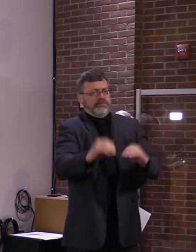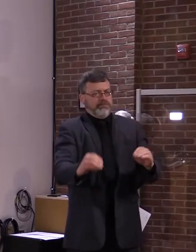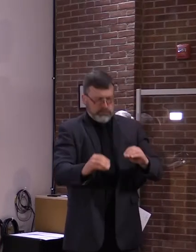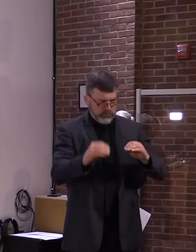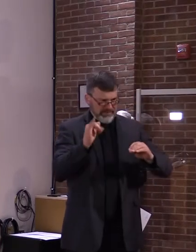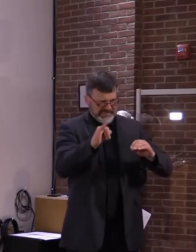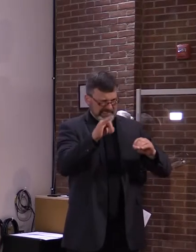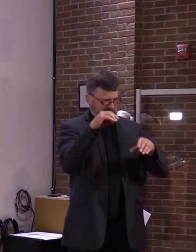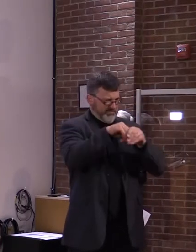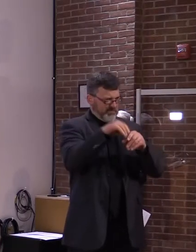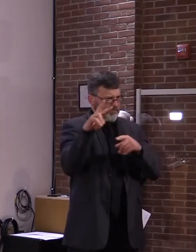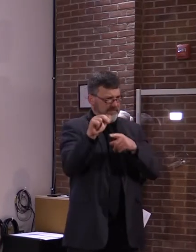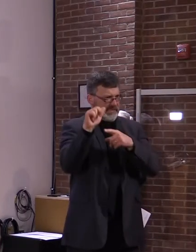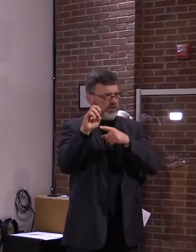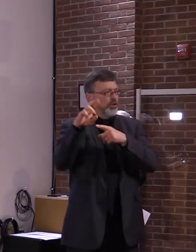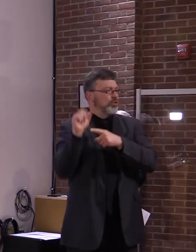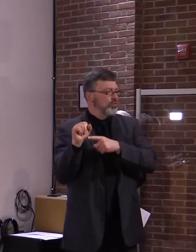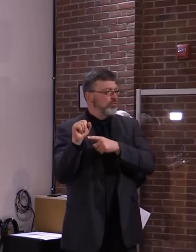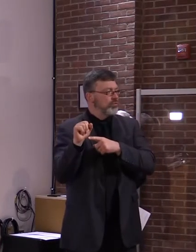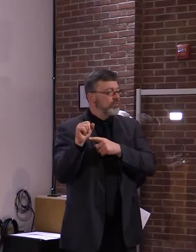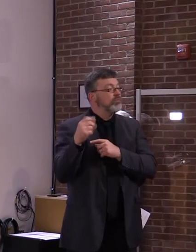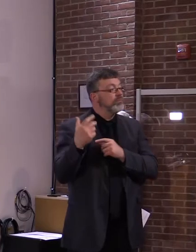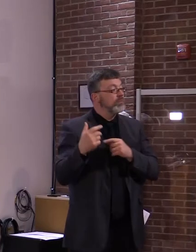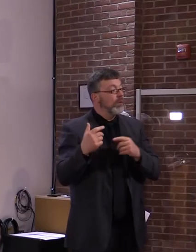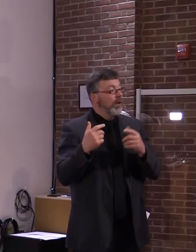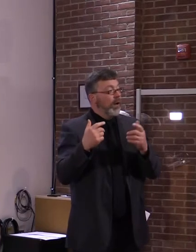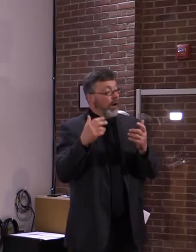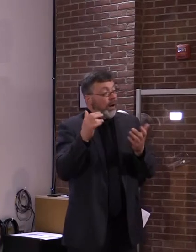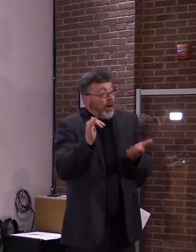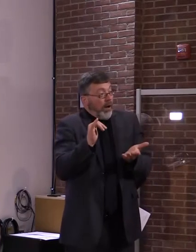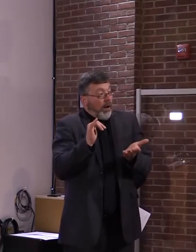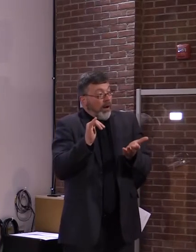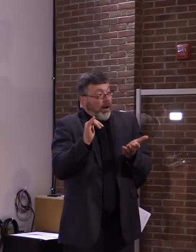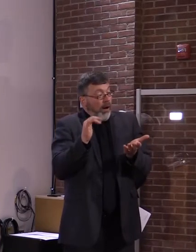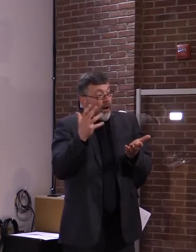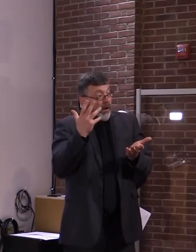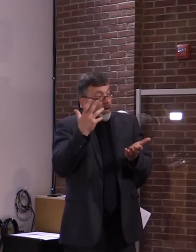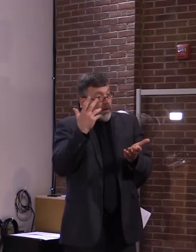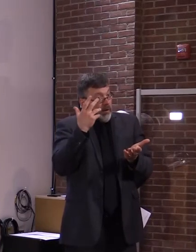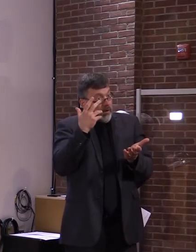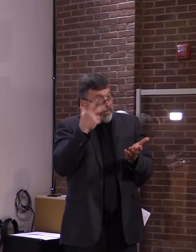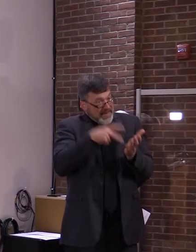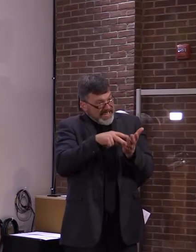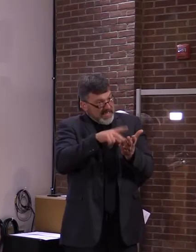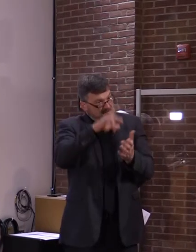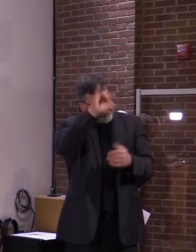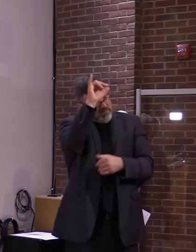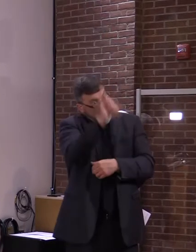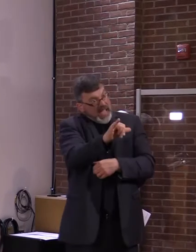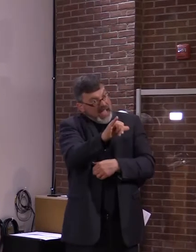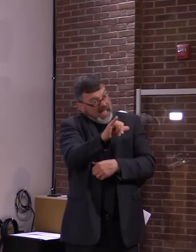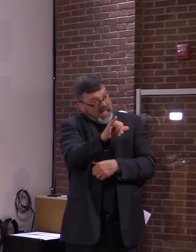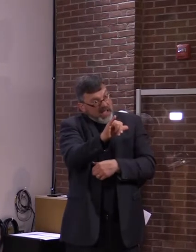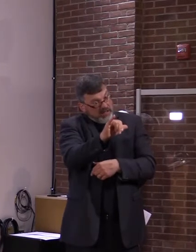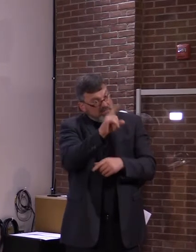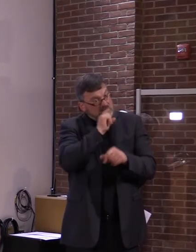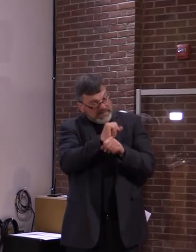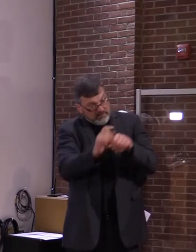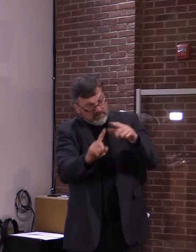mean the vaccine caused the event reported. The FDA encourages the use of this reporting